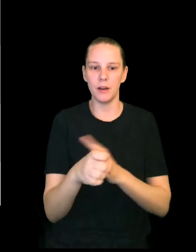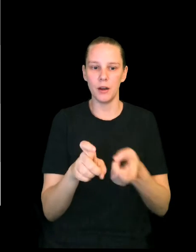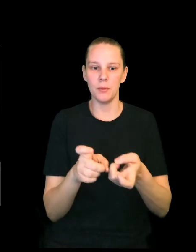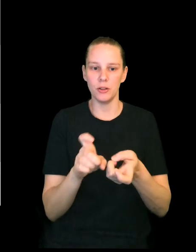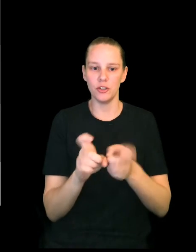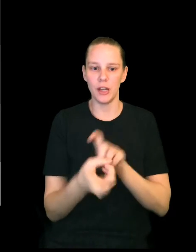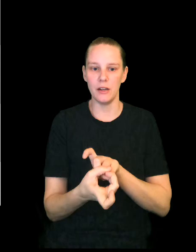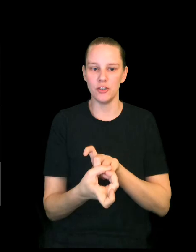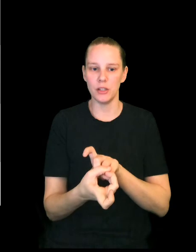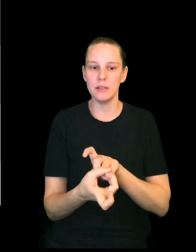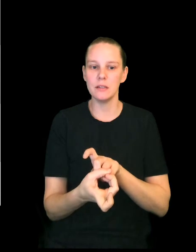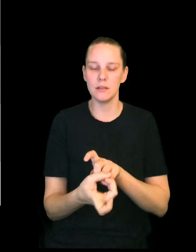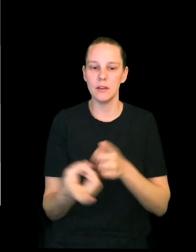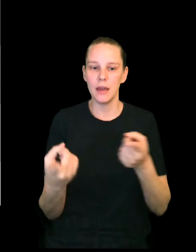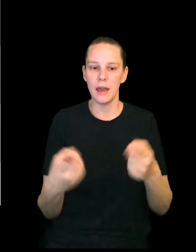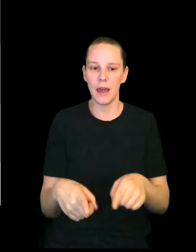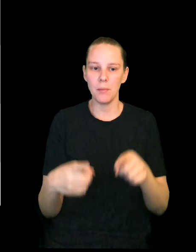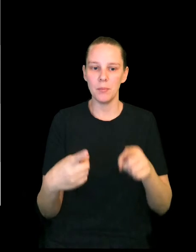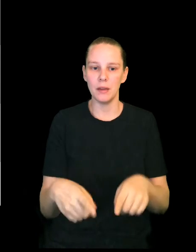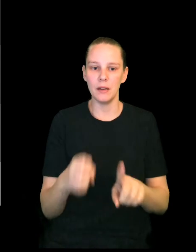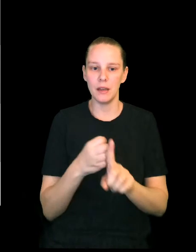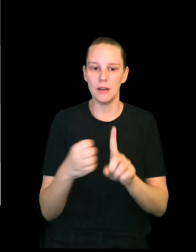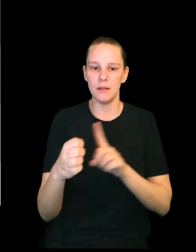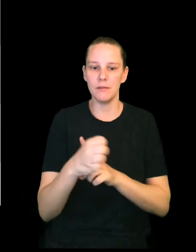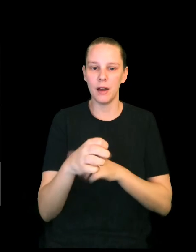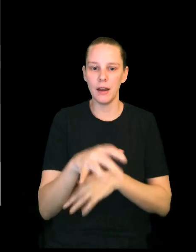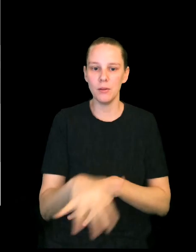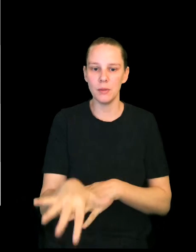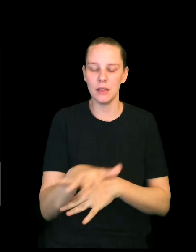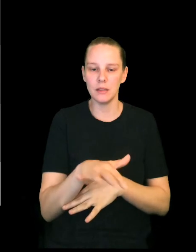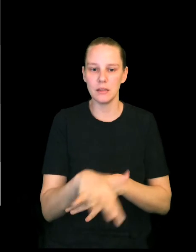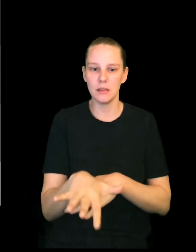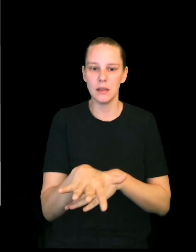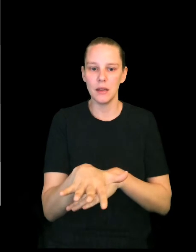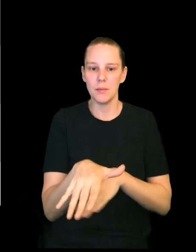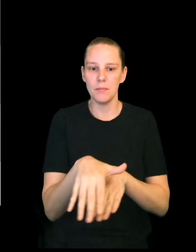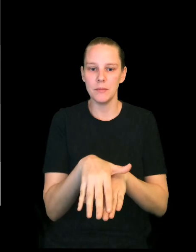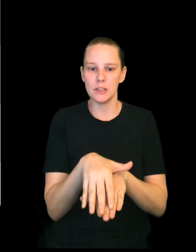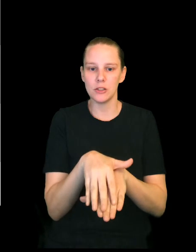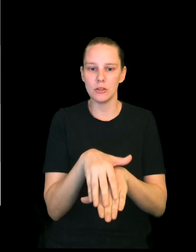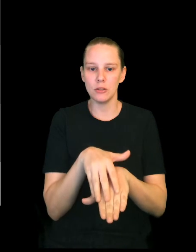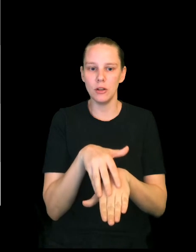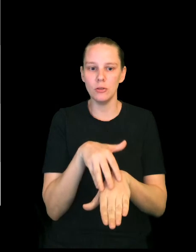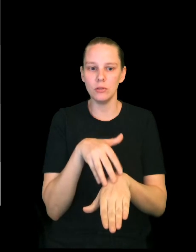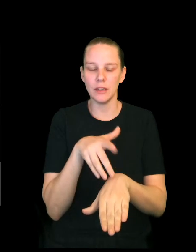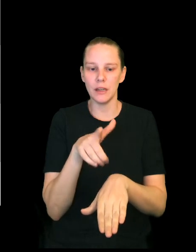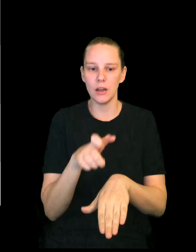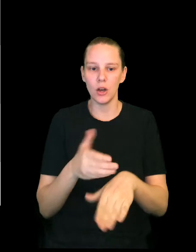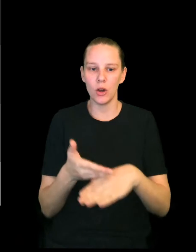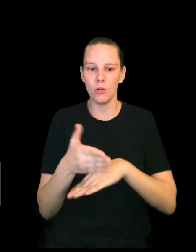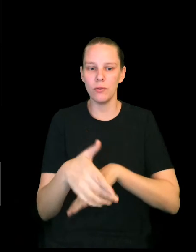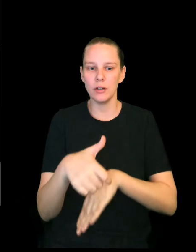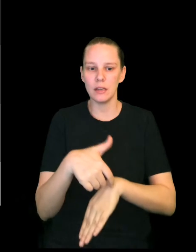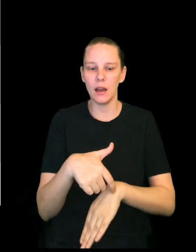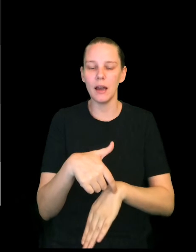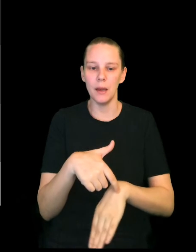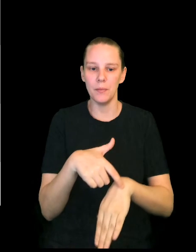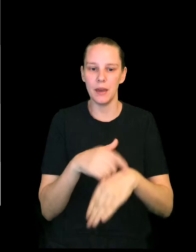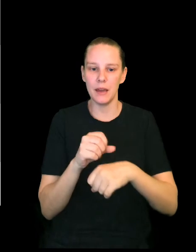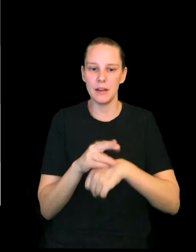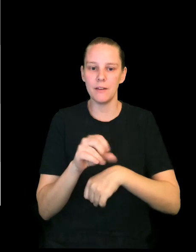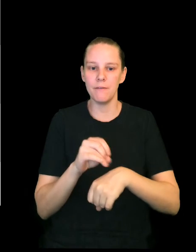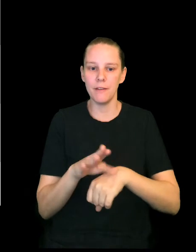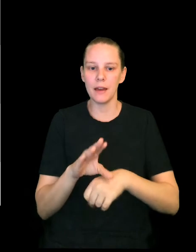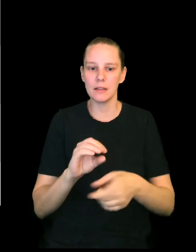Long-term environmental changes happen in an environment slowly over